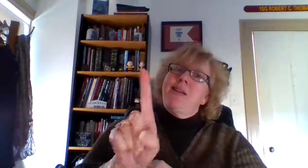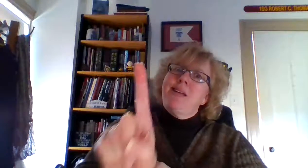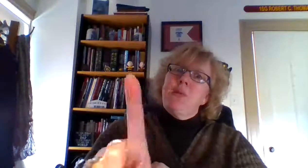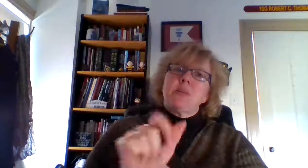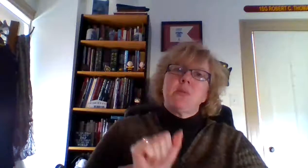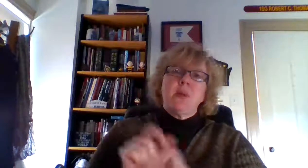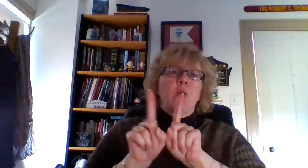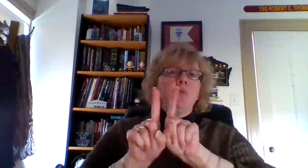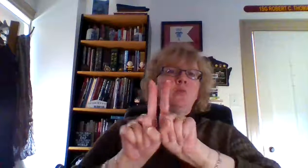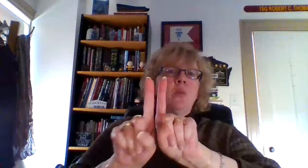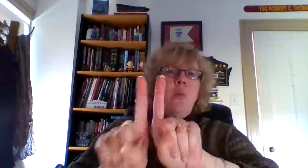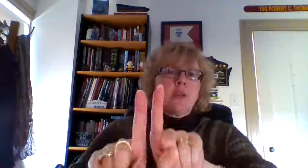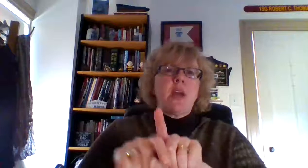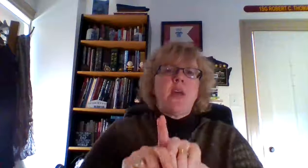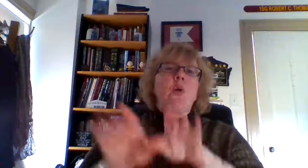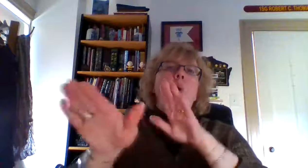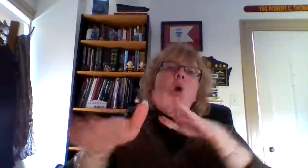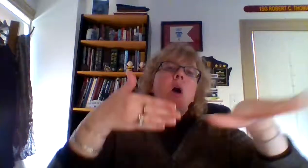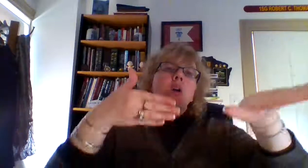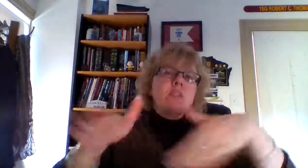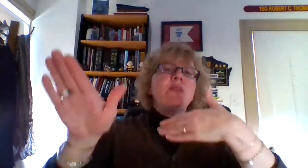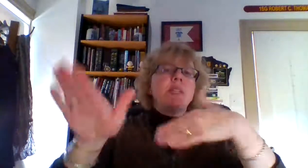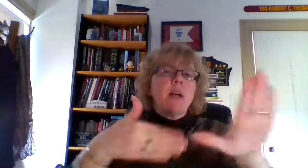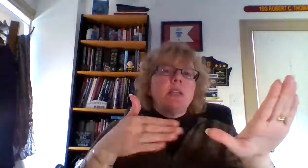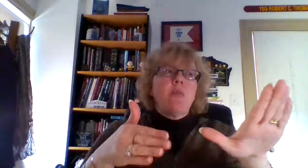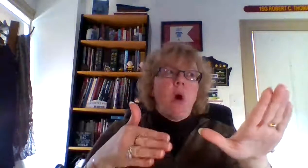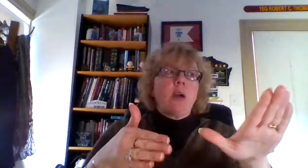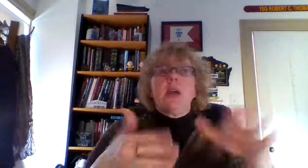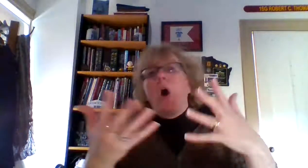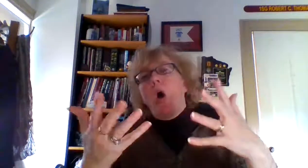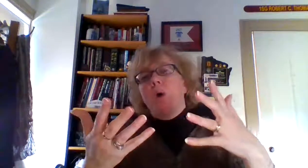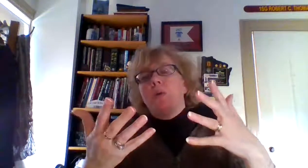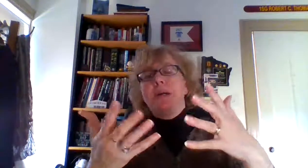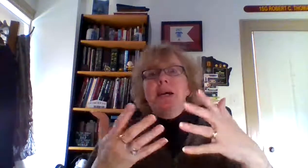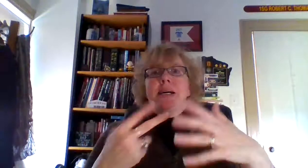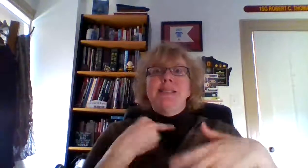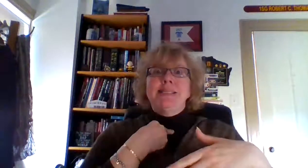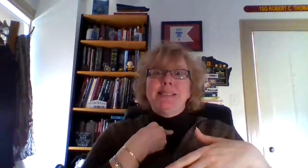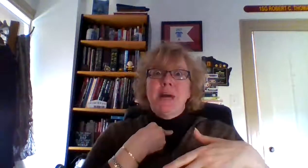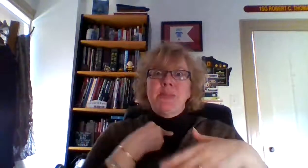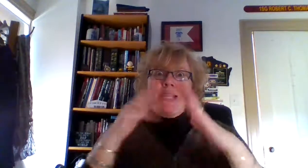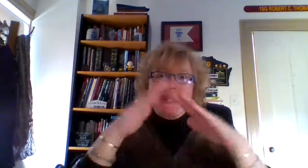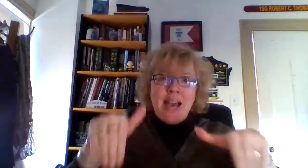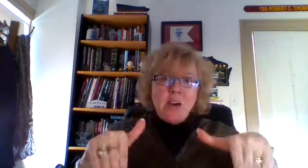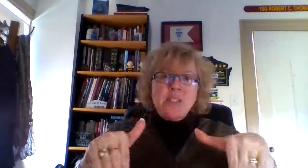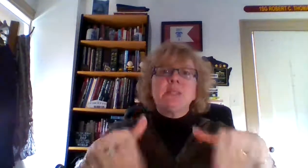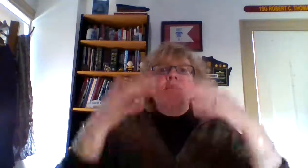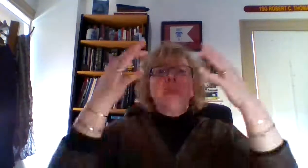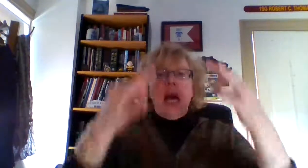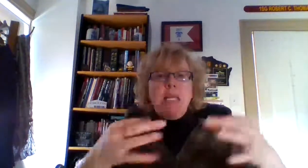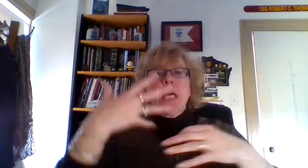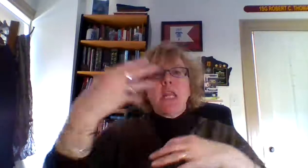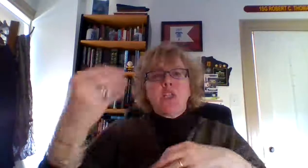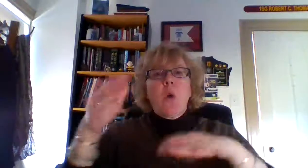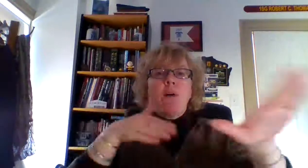they walked with me, or we walked together, or just the physical idea of walking. I'm stuck in the house. I decided to go out